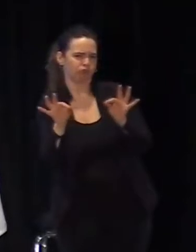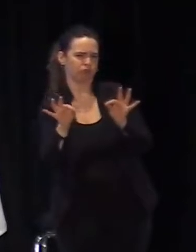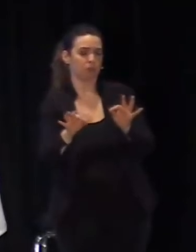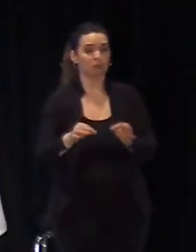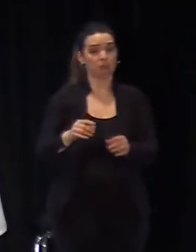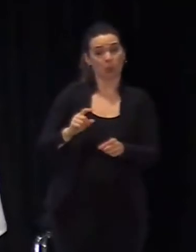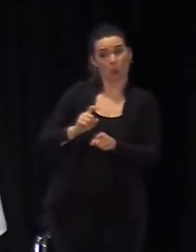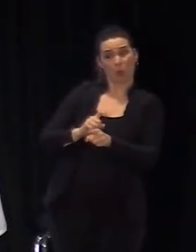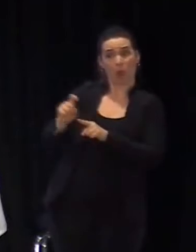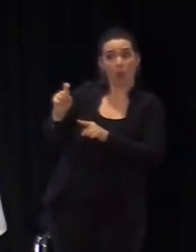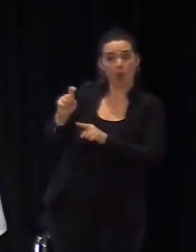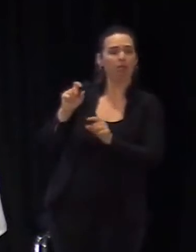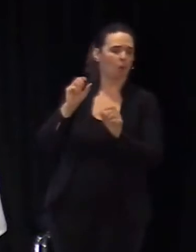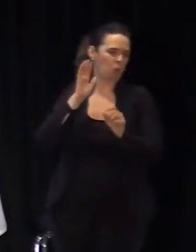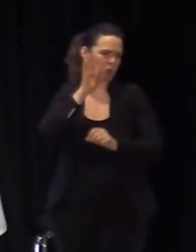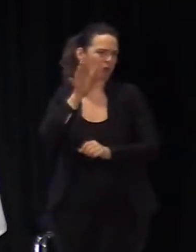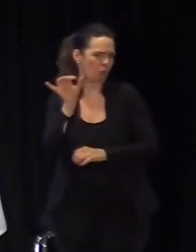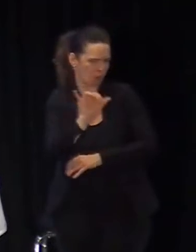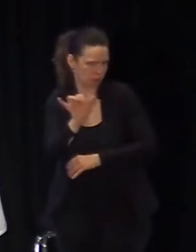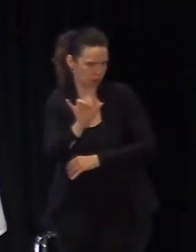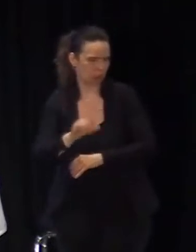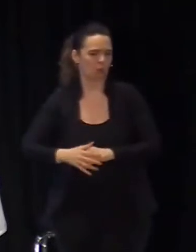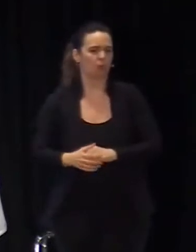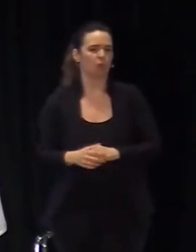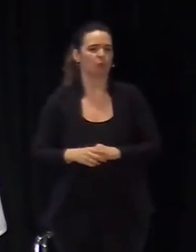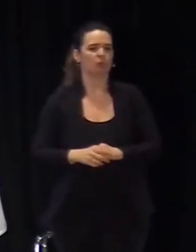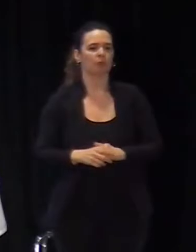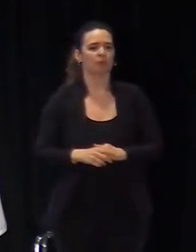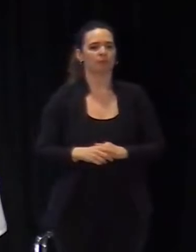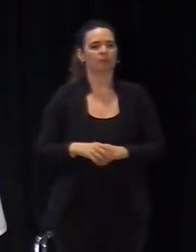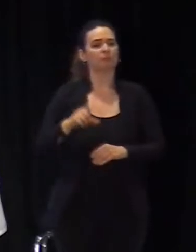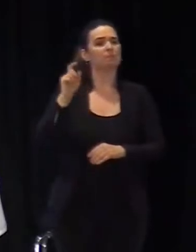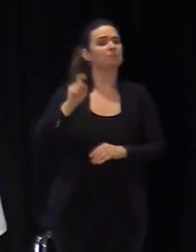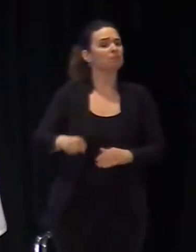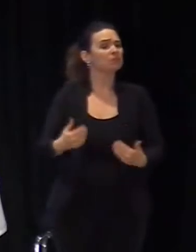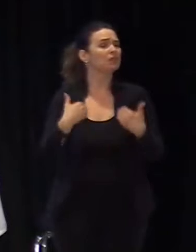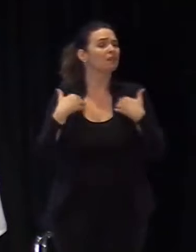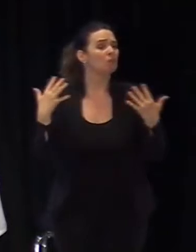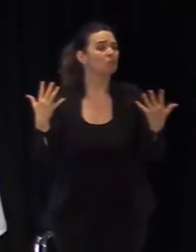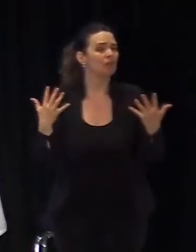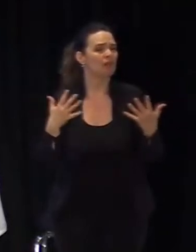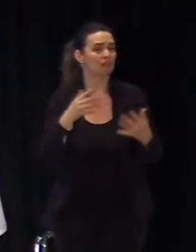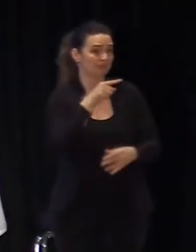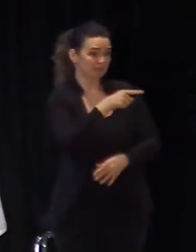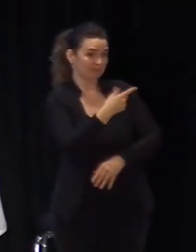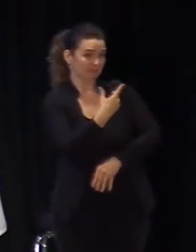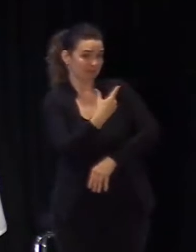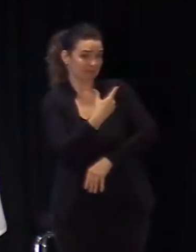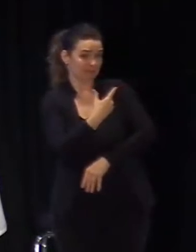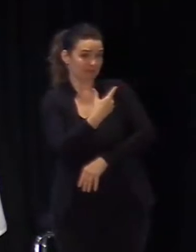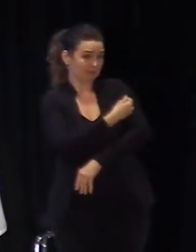around, you should receive a Moderna shot the second time around. You can't swap vaccine.